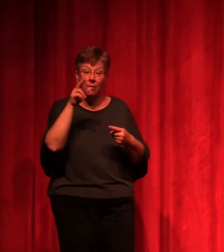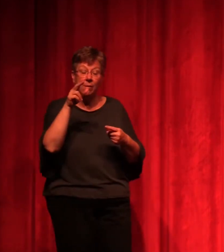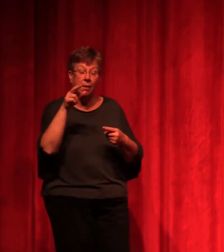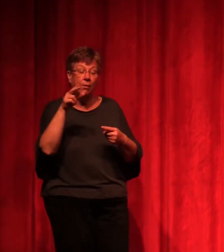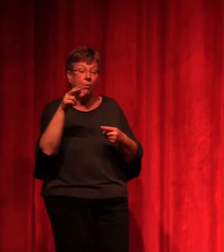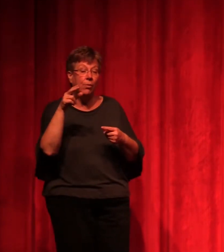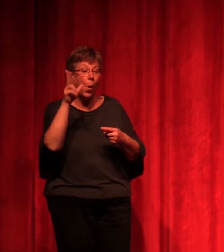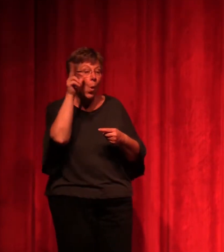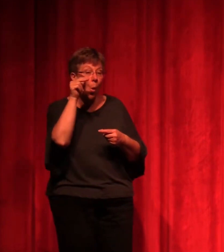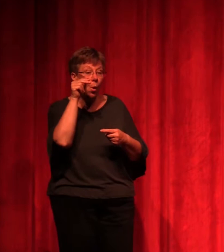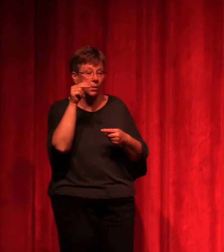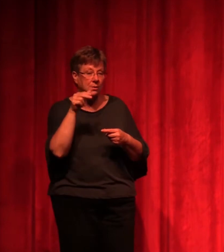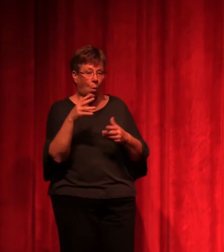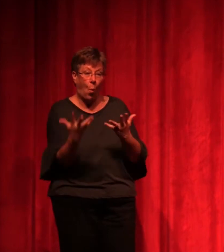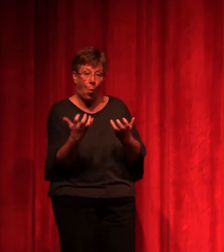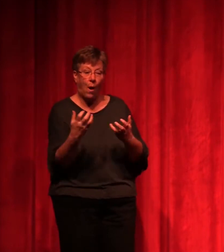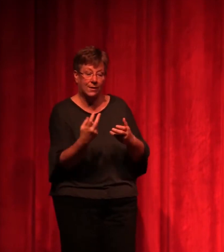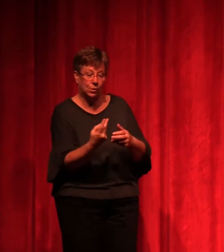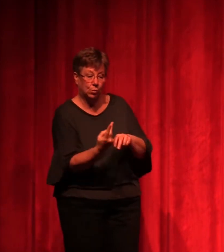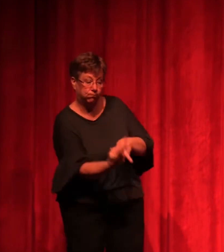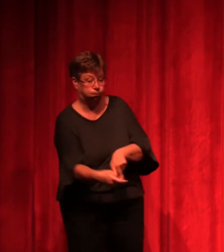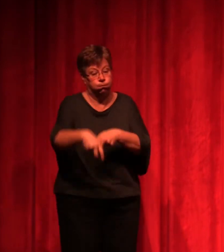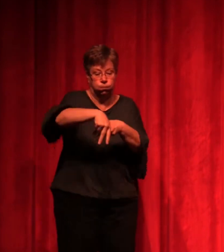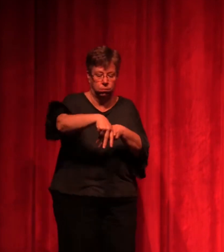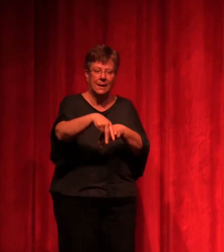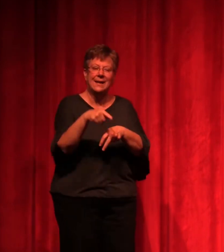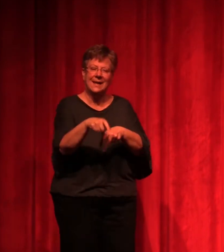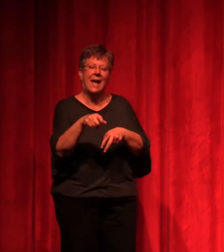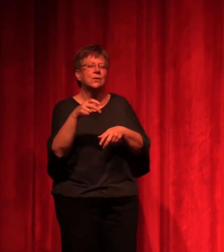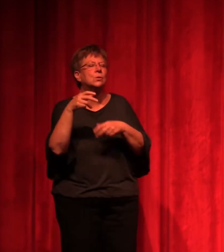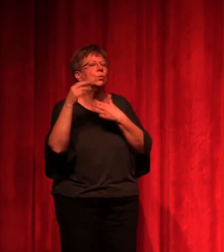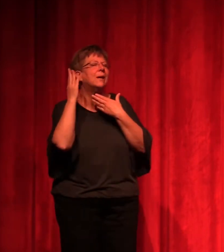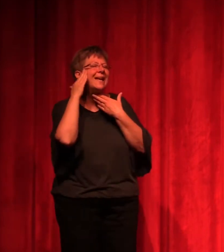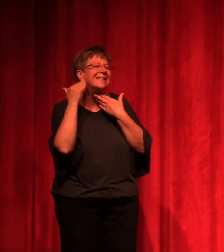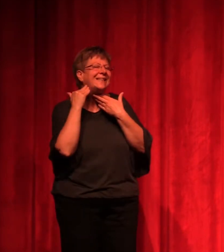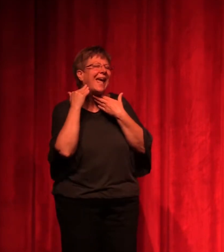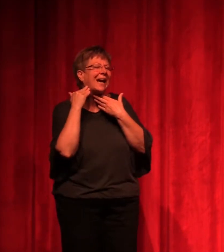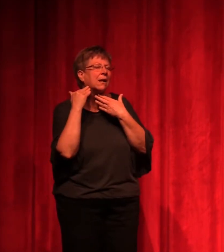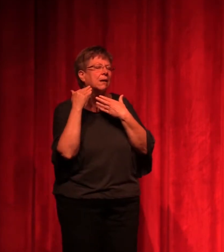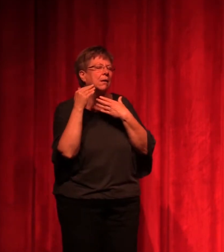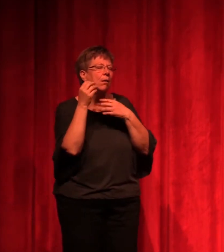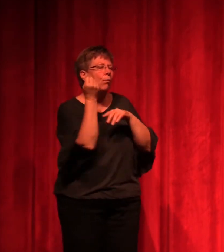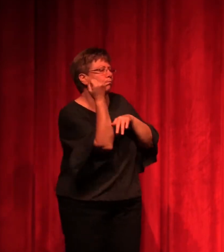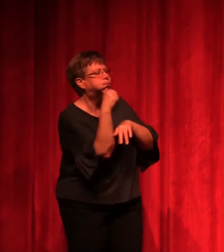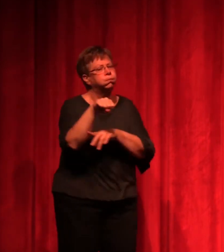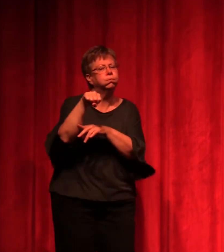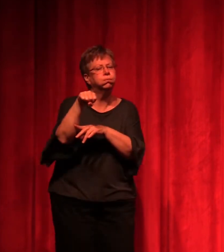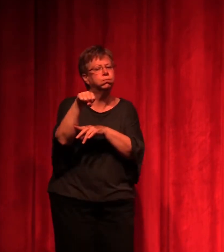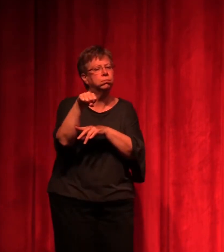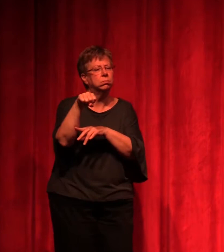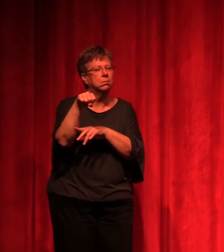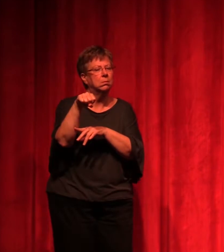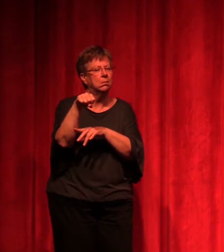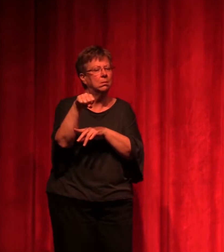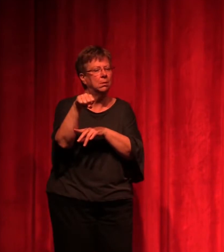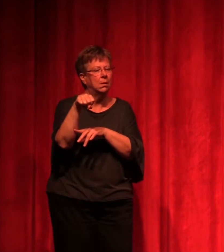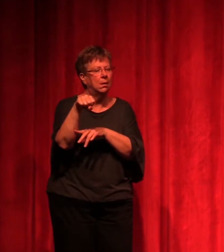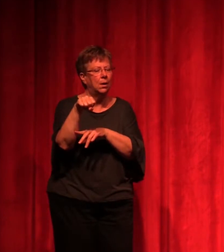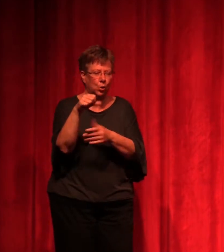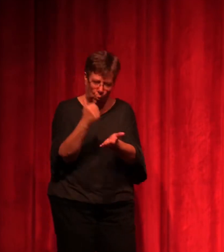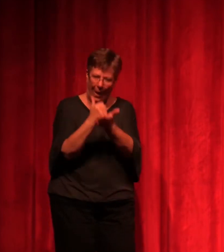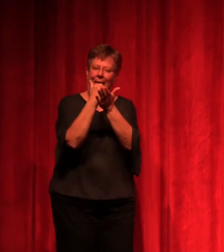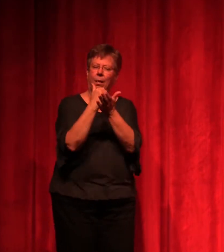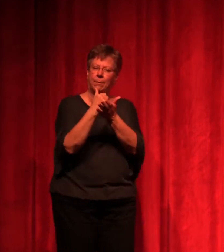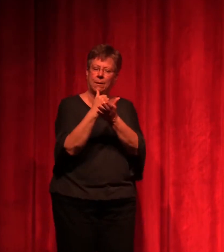and his neck, and that uses that momentum to get to his stomach, and then he could stand up. But if he's thrashing and you could hold the head down,